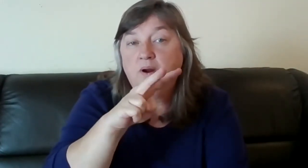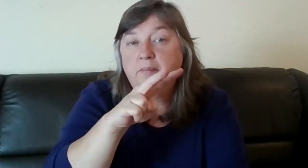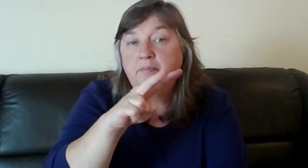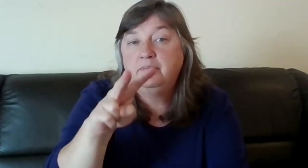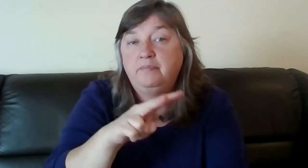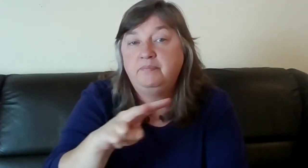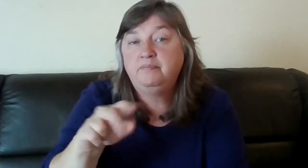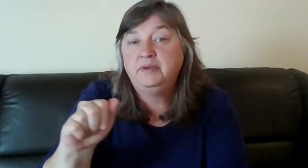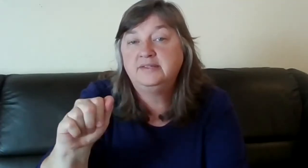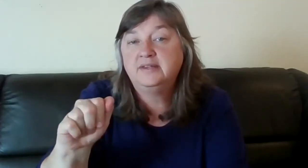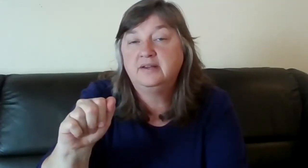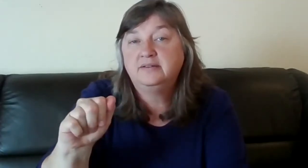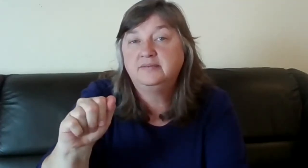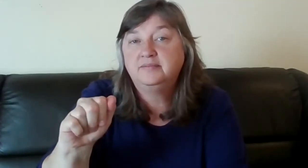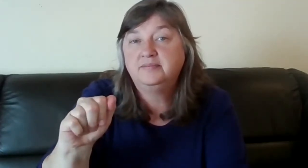or pizza,